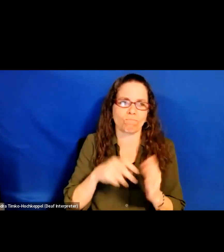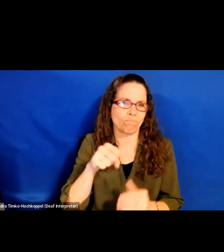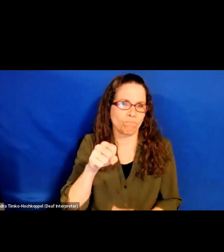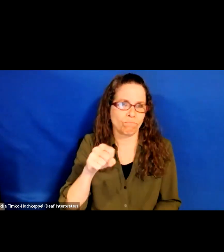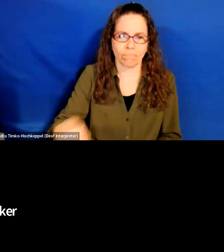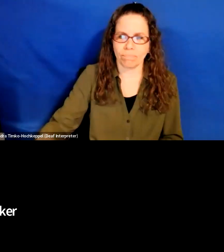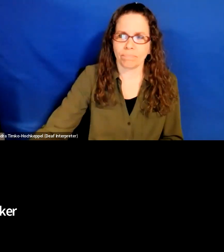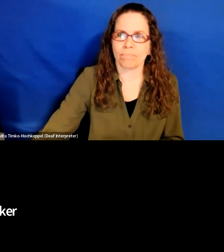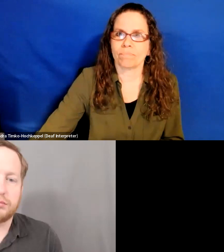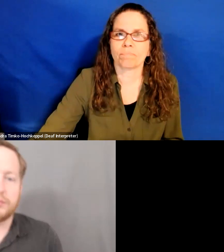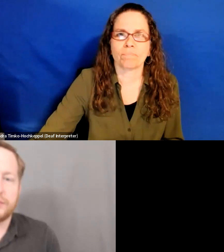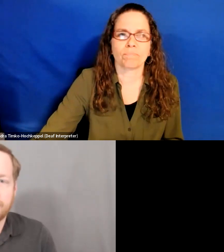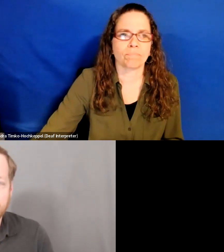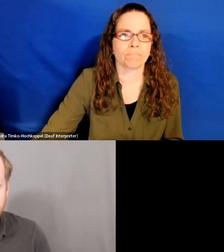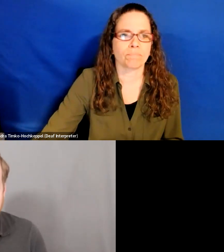Okay.